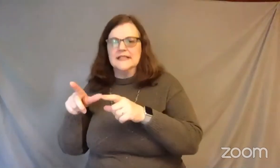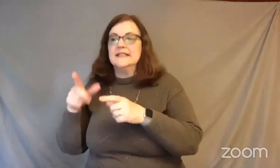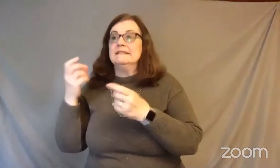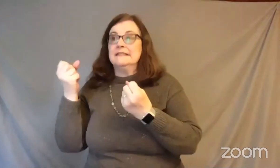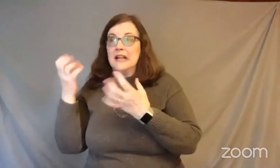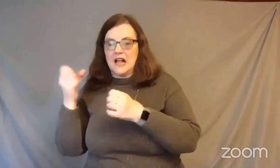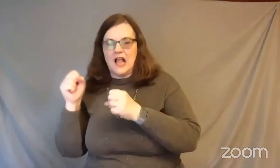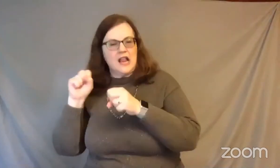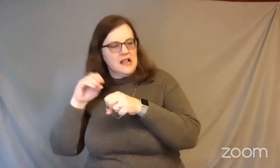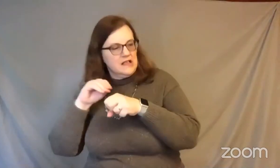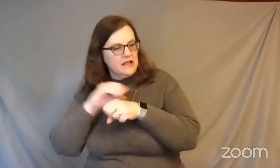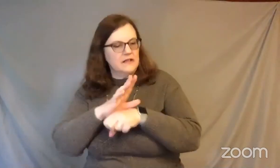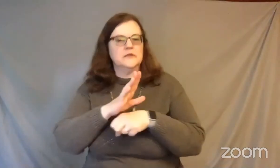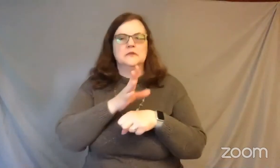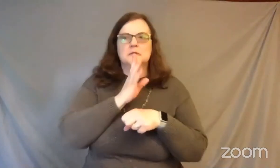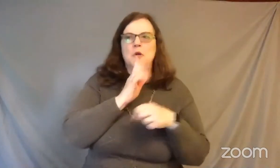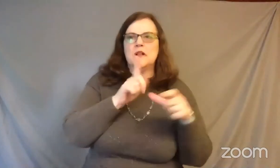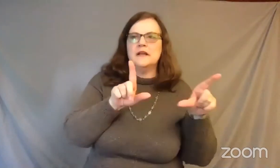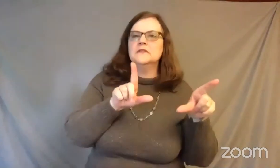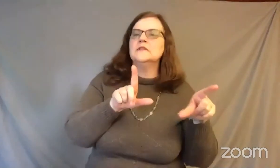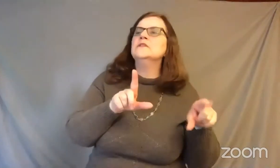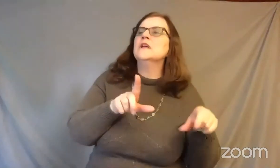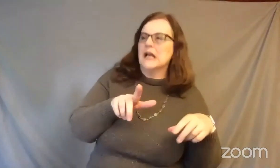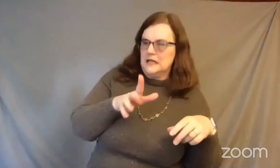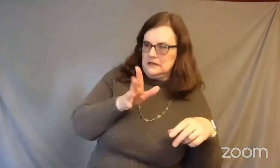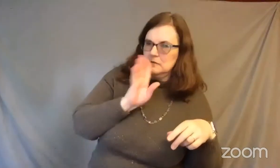And we see both languages influencing each other.